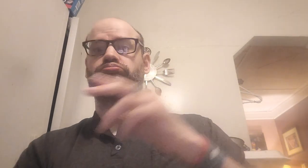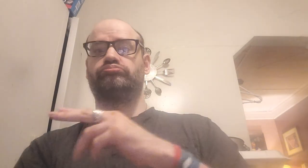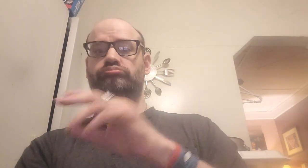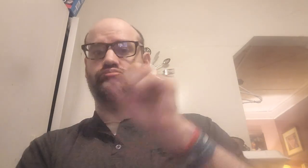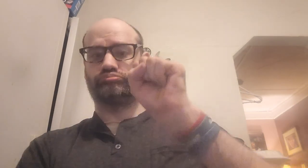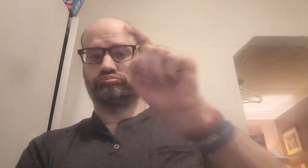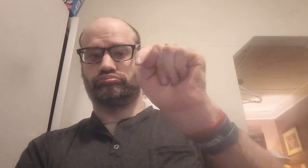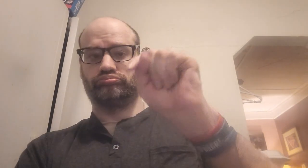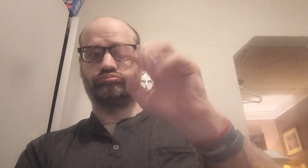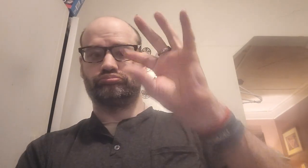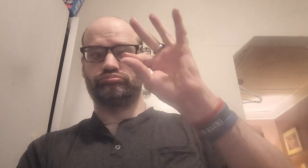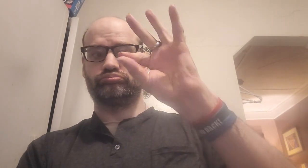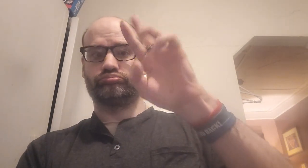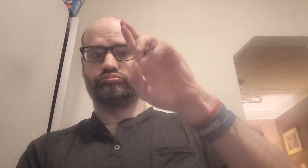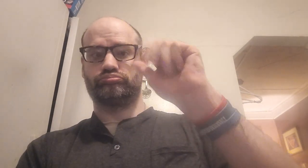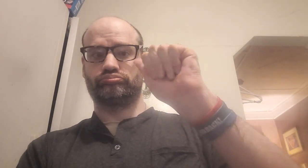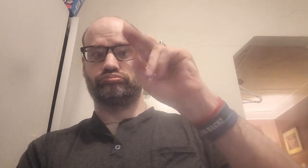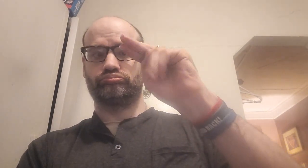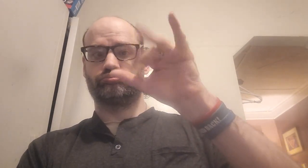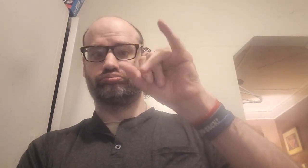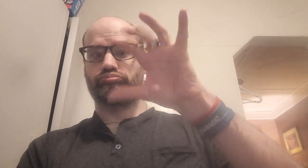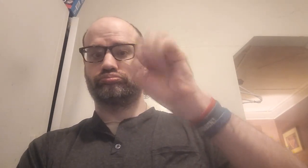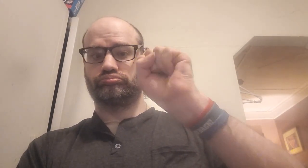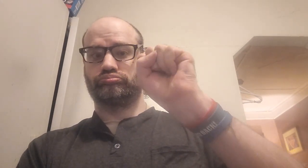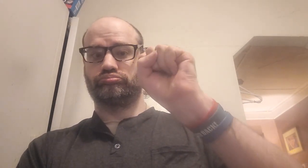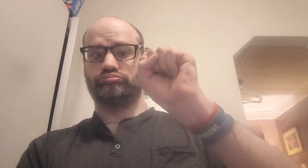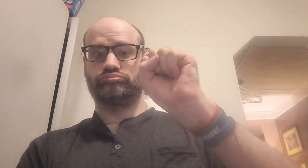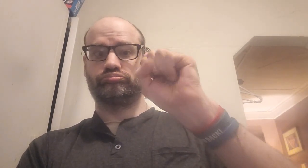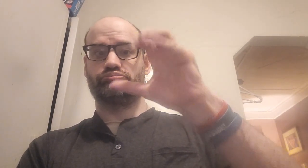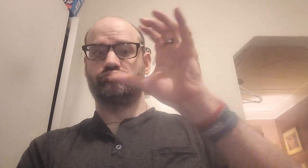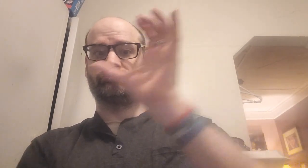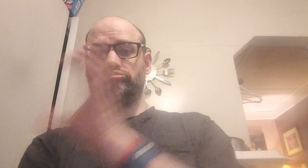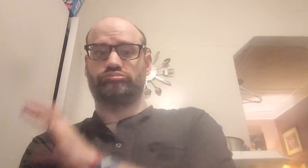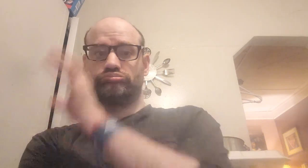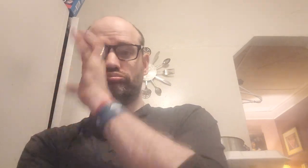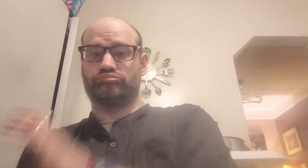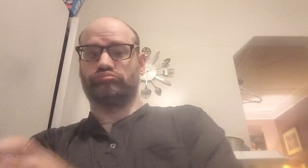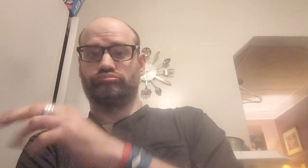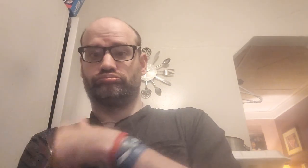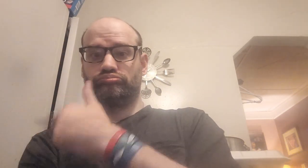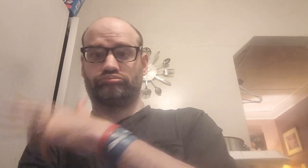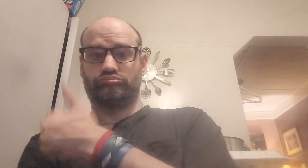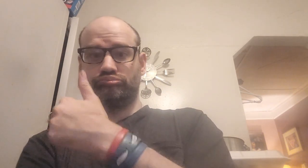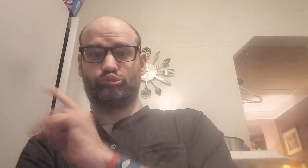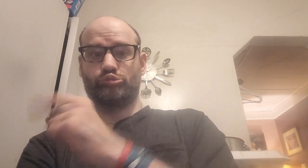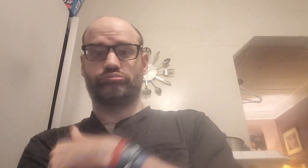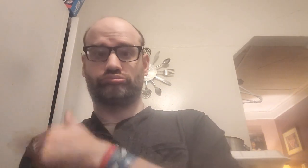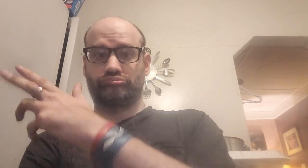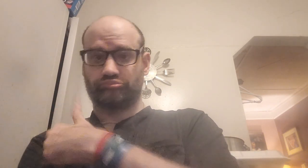Born where? ST, Francis Clinic Hospital.